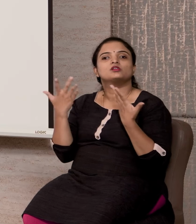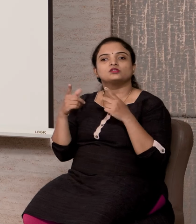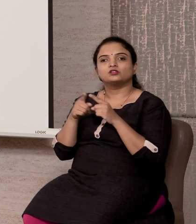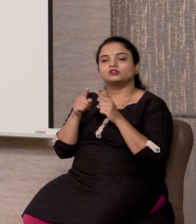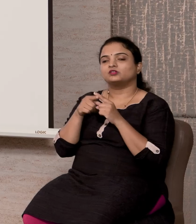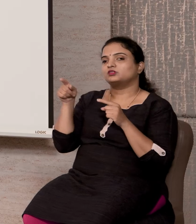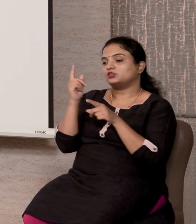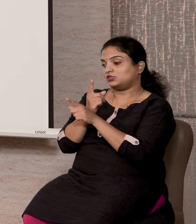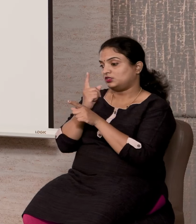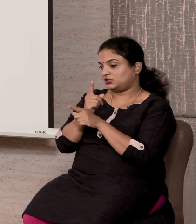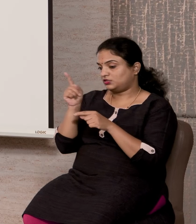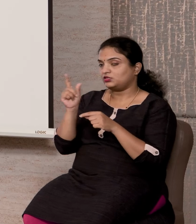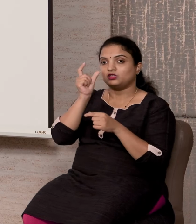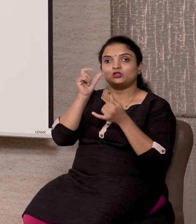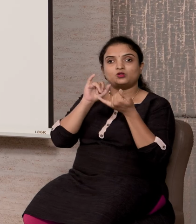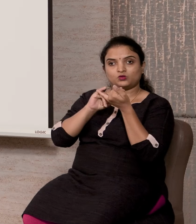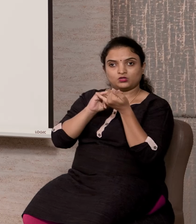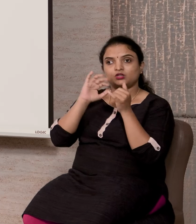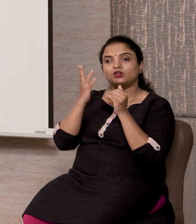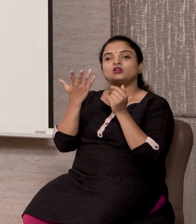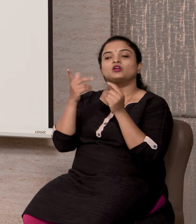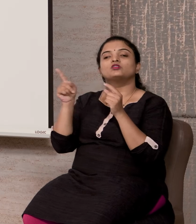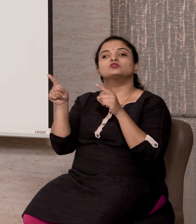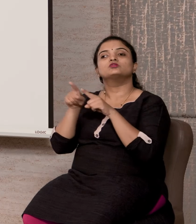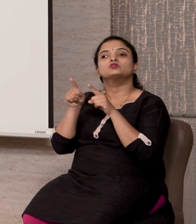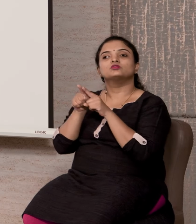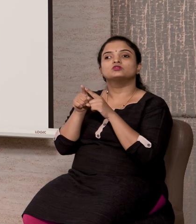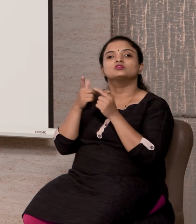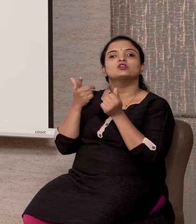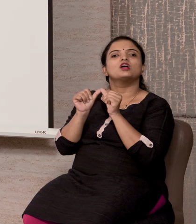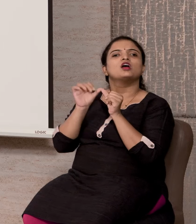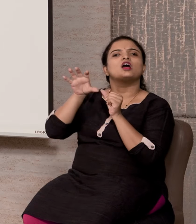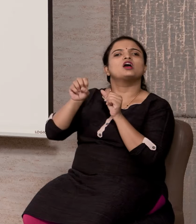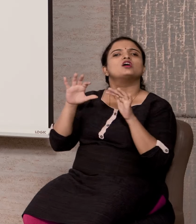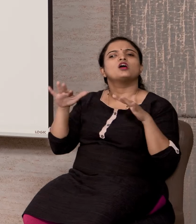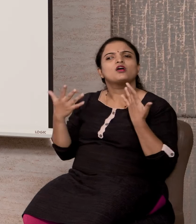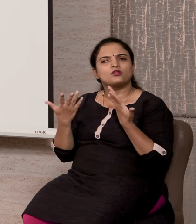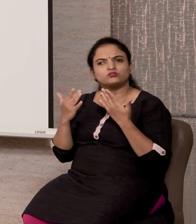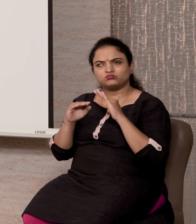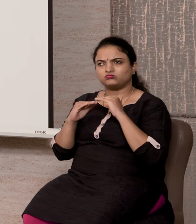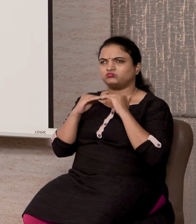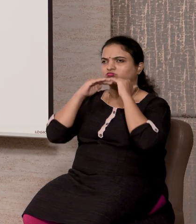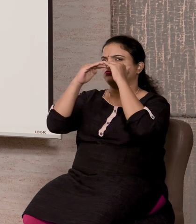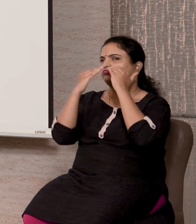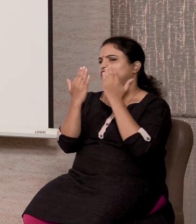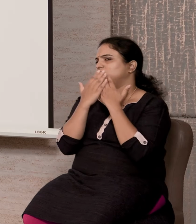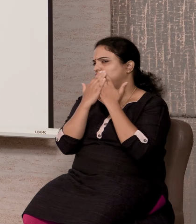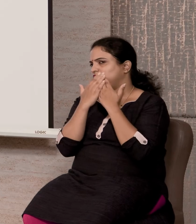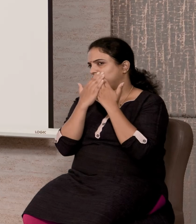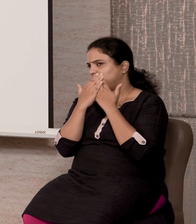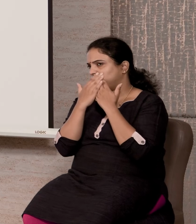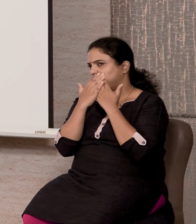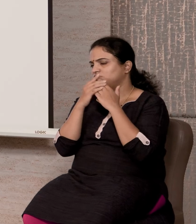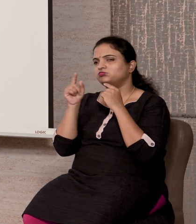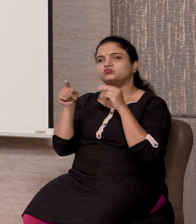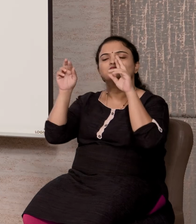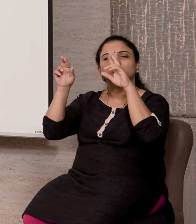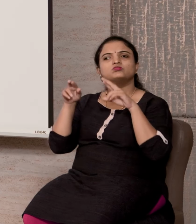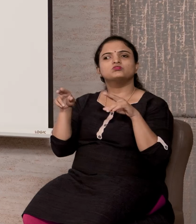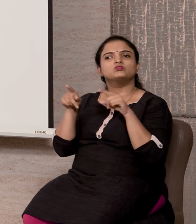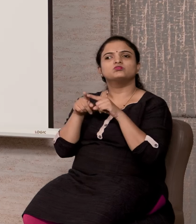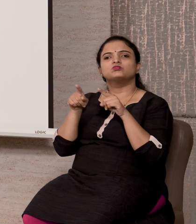US and in Switzerland about who's teaching accessibility, right? At a higher education level. Their results were staggering